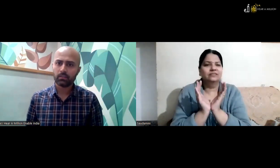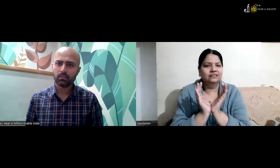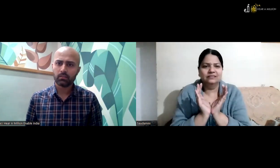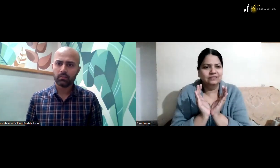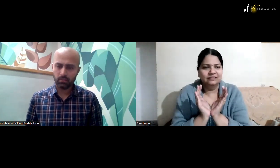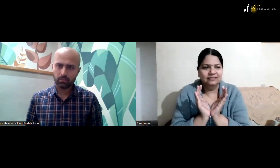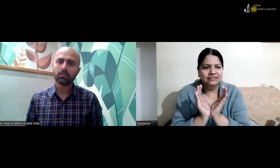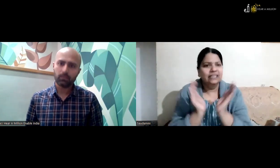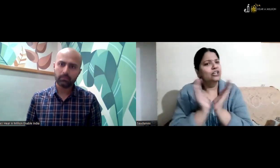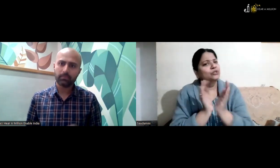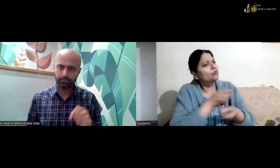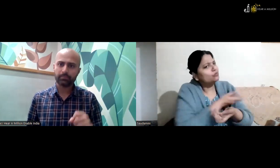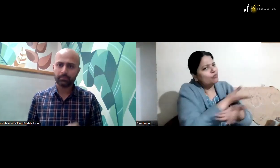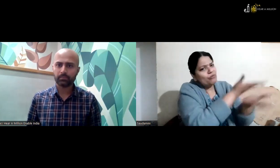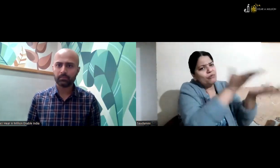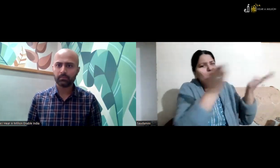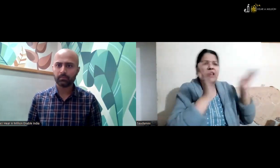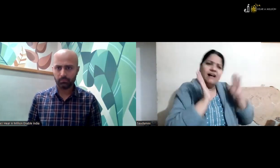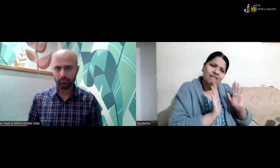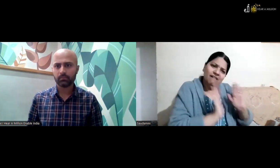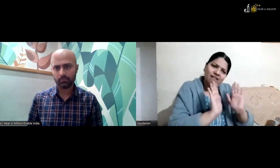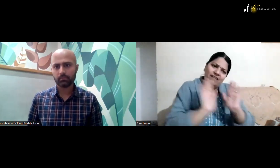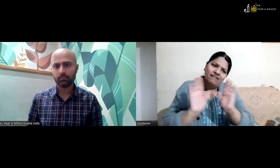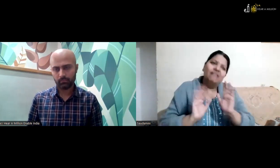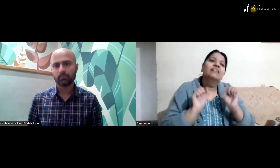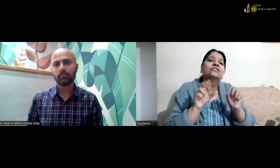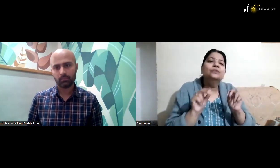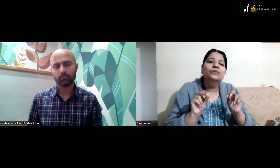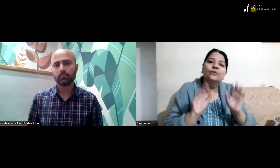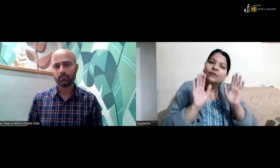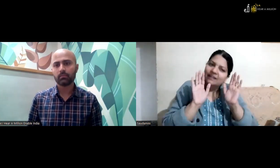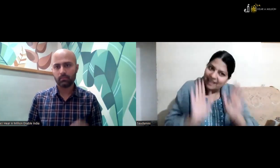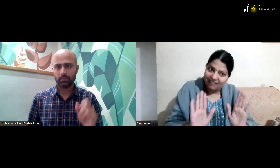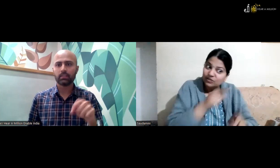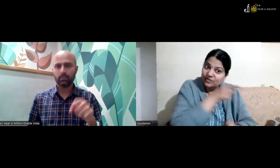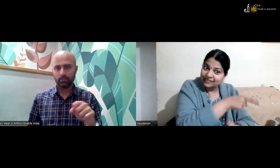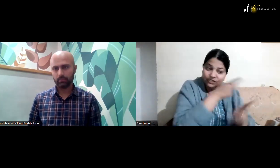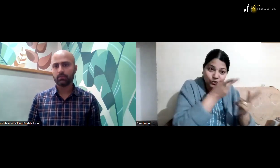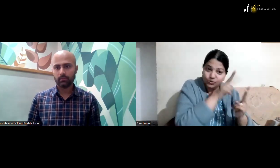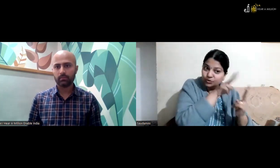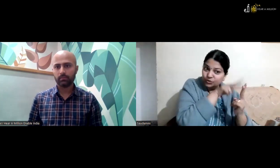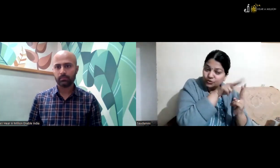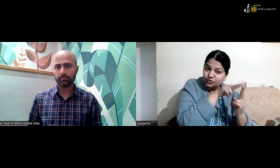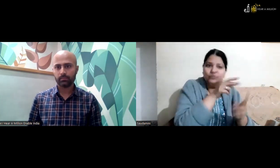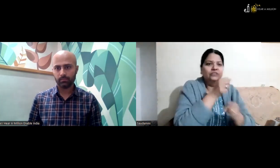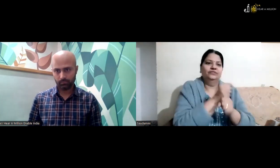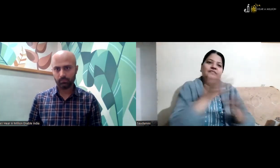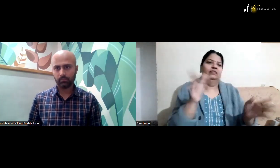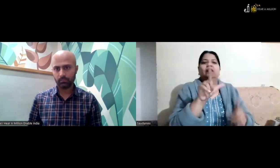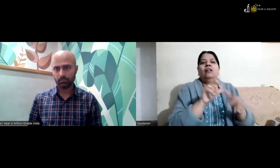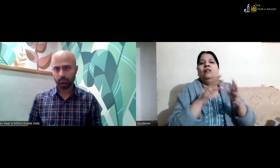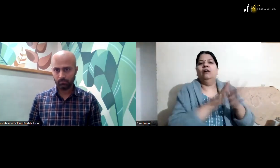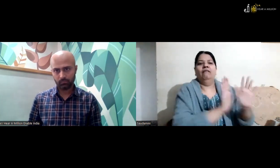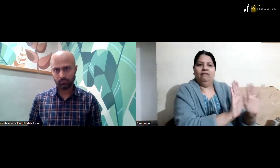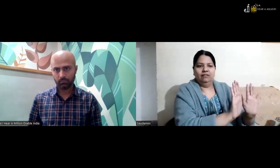So there are just related to it, insurance is also there. Everyone do have their own regulations and insurance.